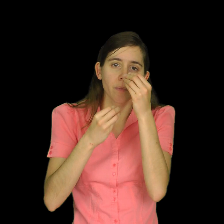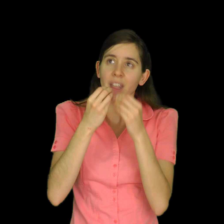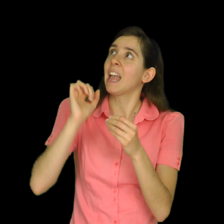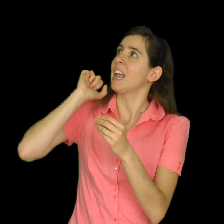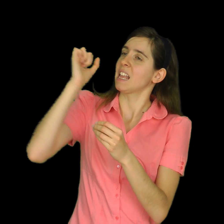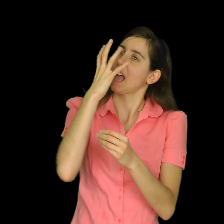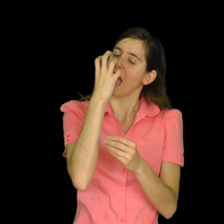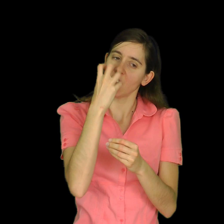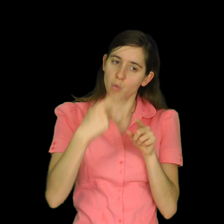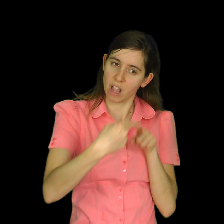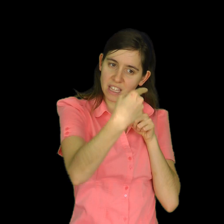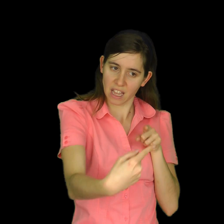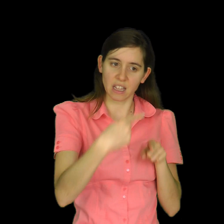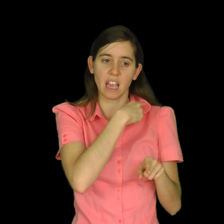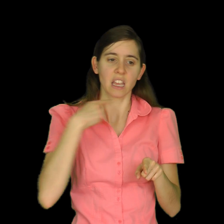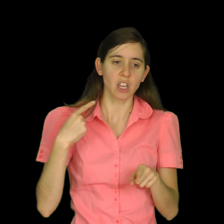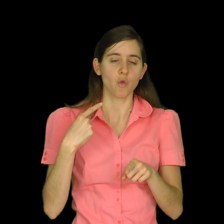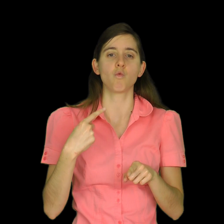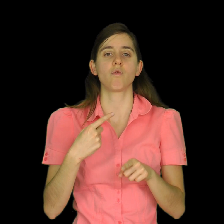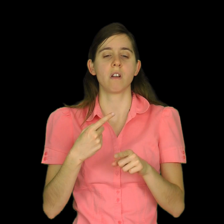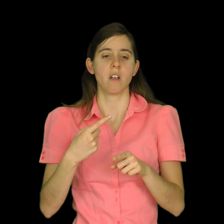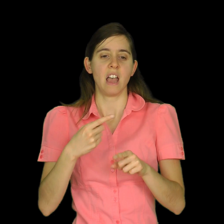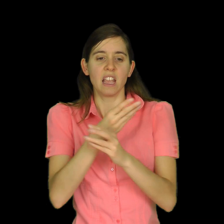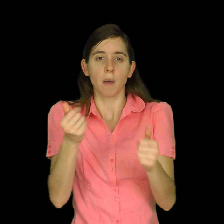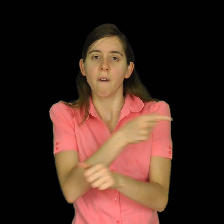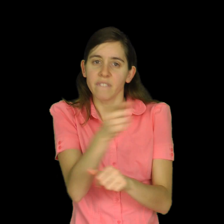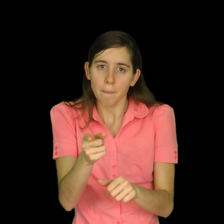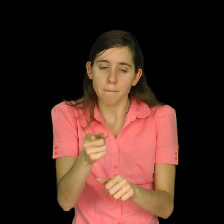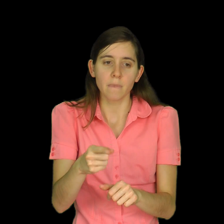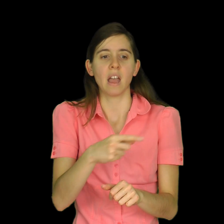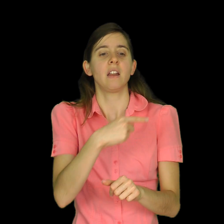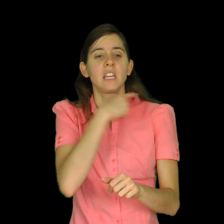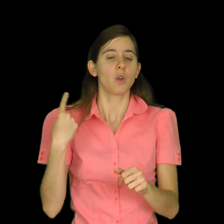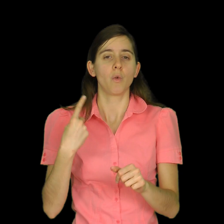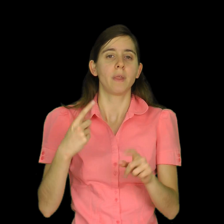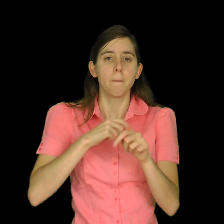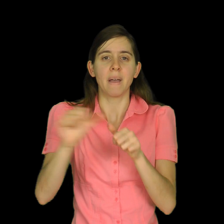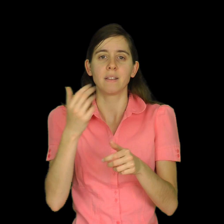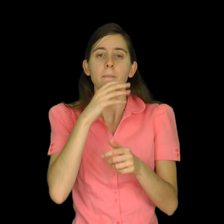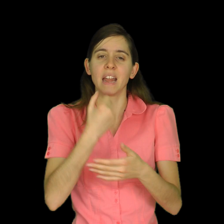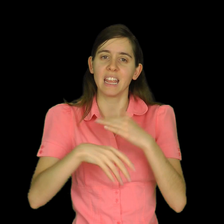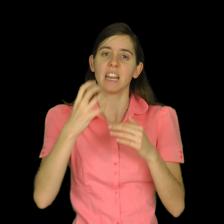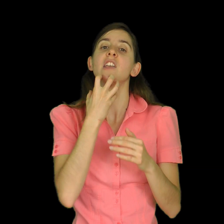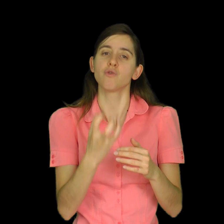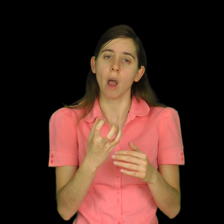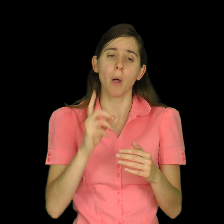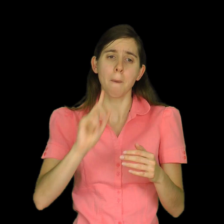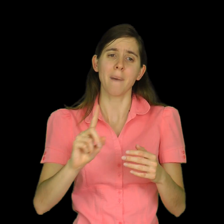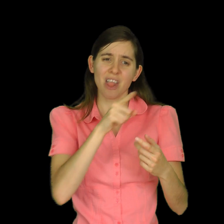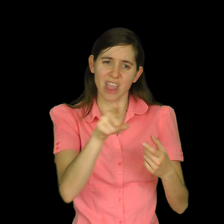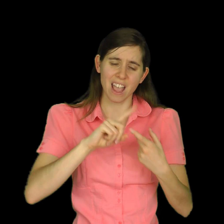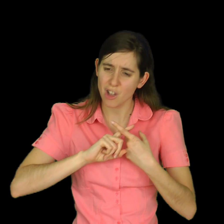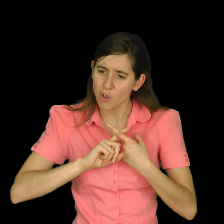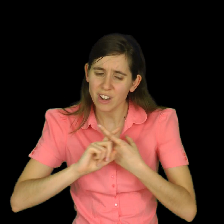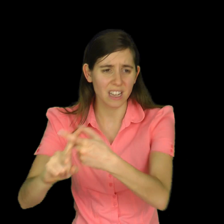God came against them and slew the stoutest of them, and struck down the choice men of Israel. In spite of this, they still sinned and did